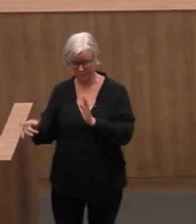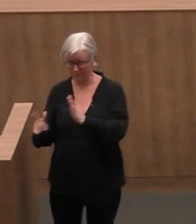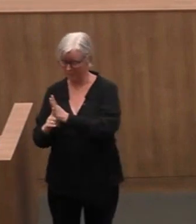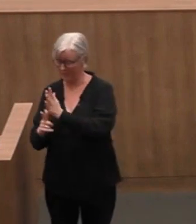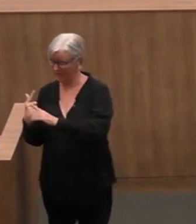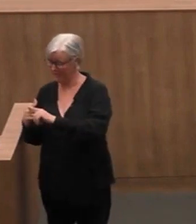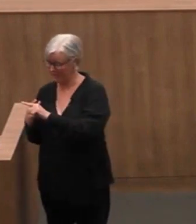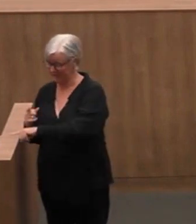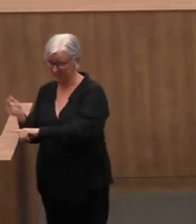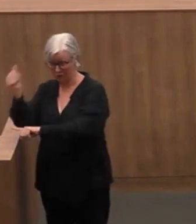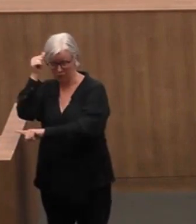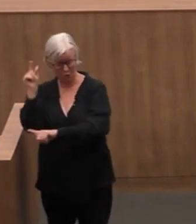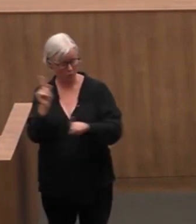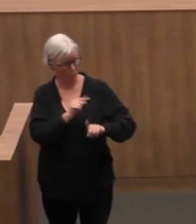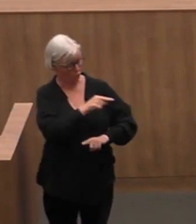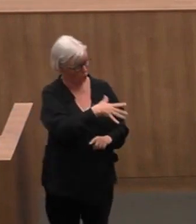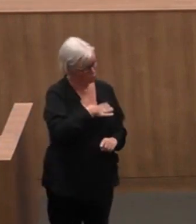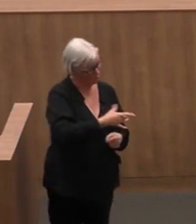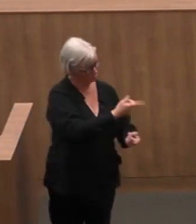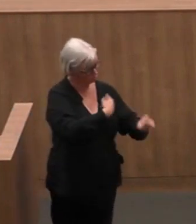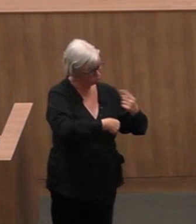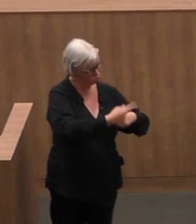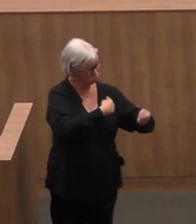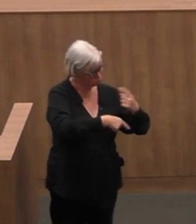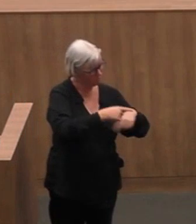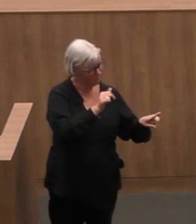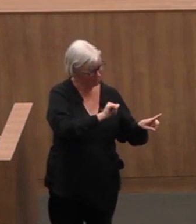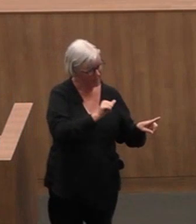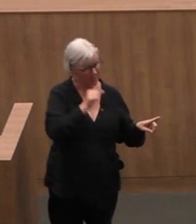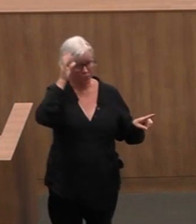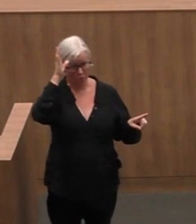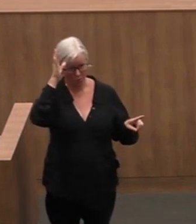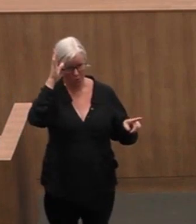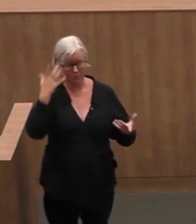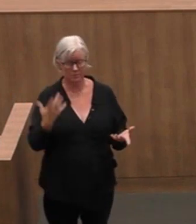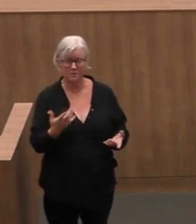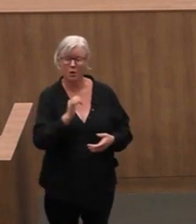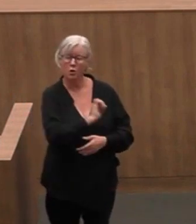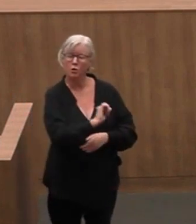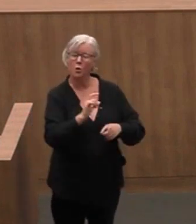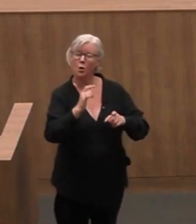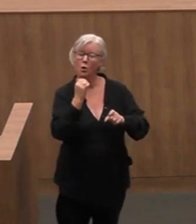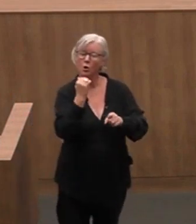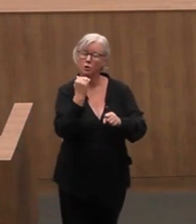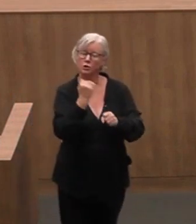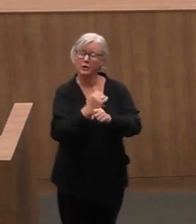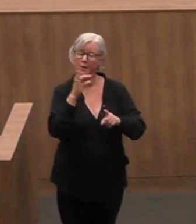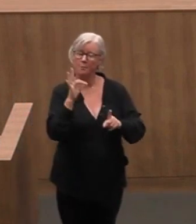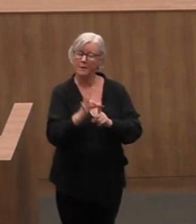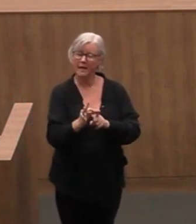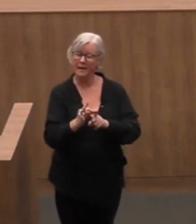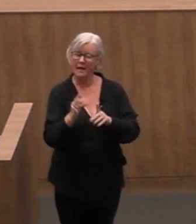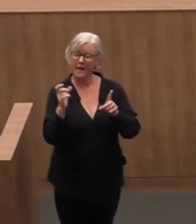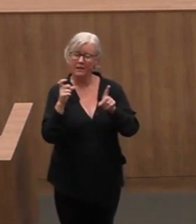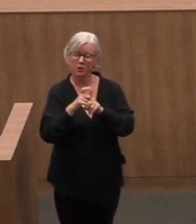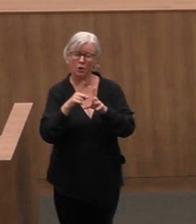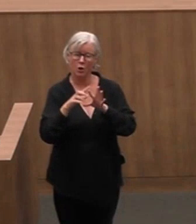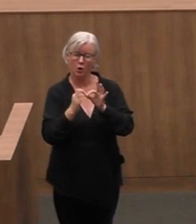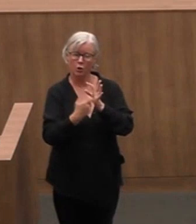want because you've talked a lot about it. Your GP at Derbyl Yerrigan, have they been helpful for this as